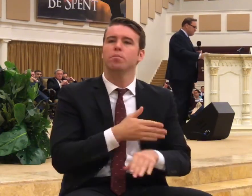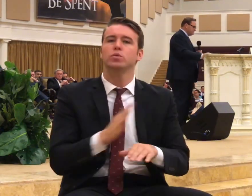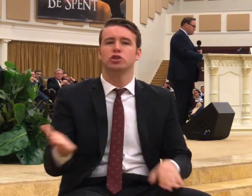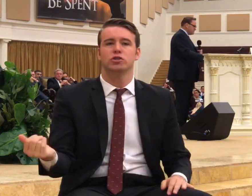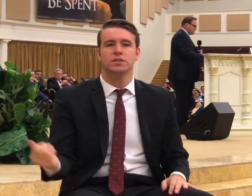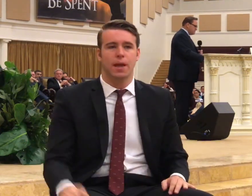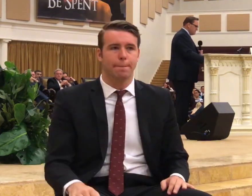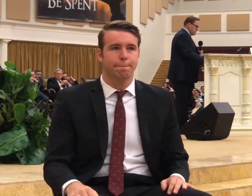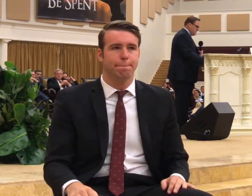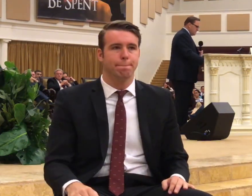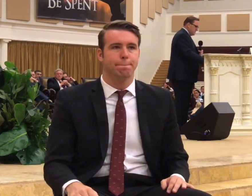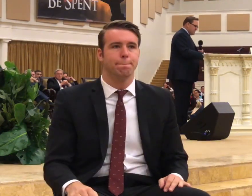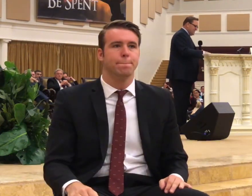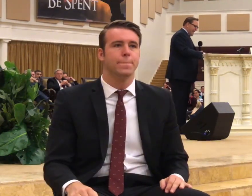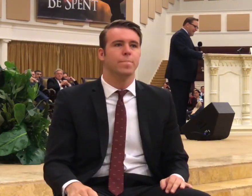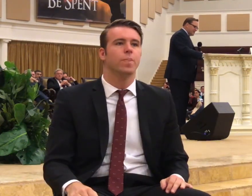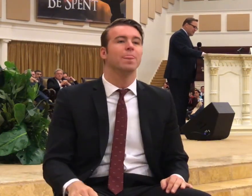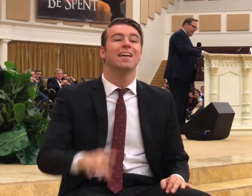would you come?